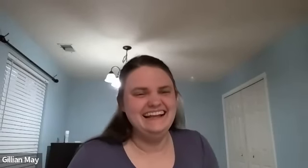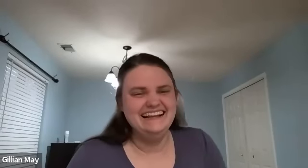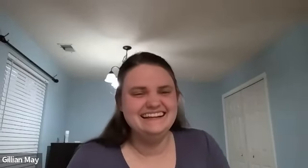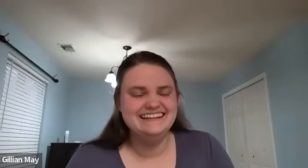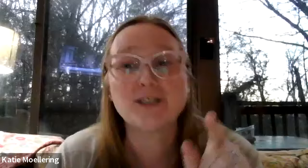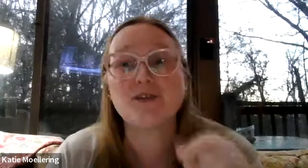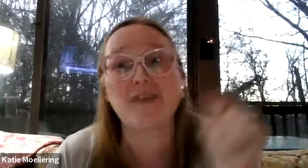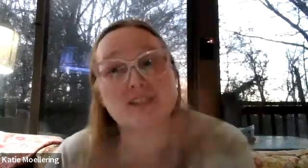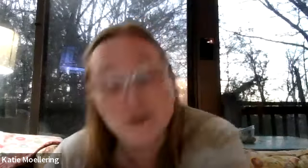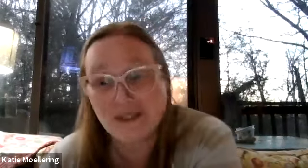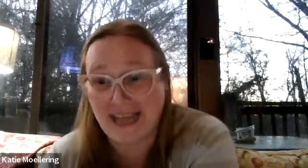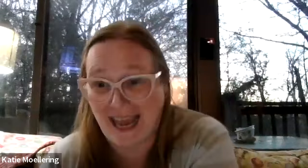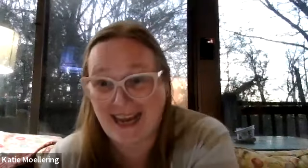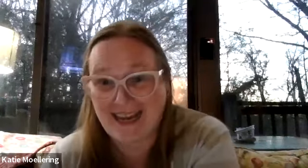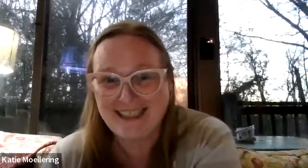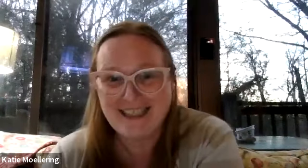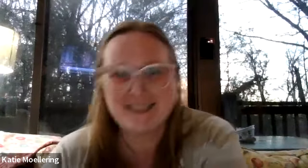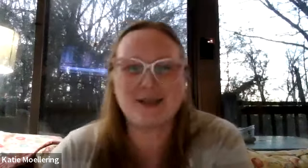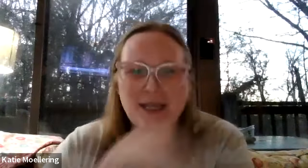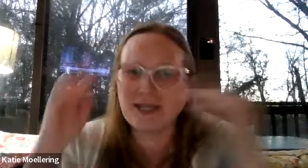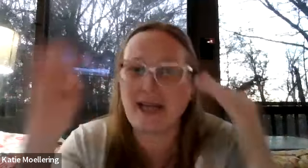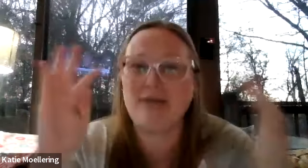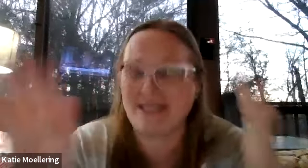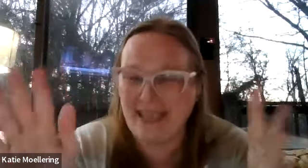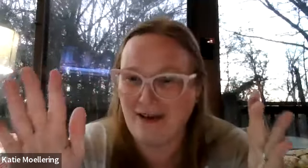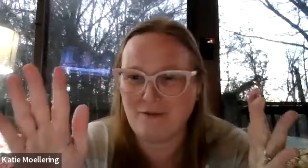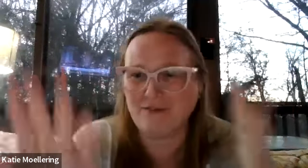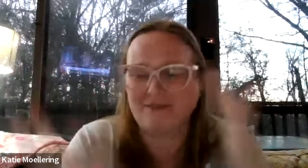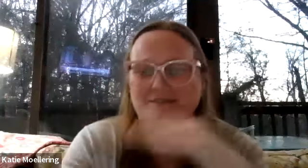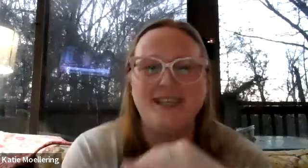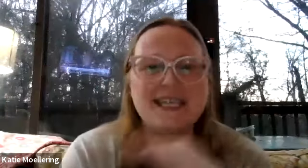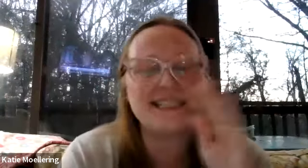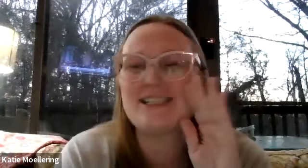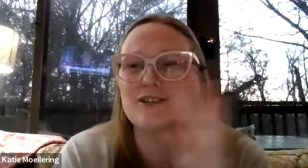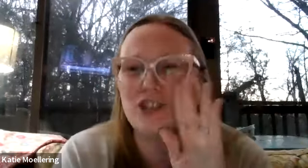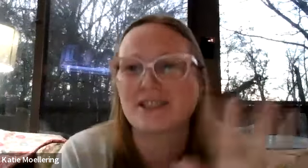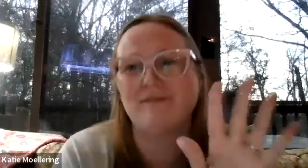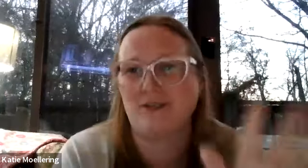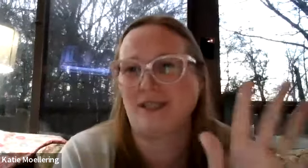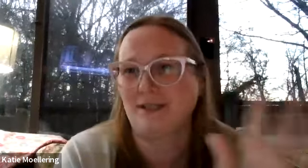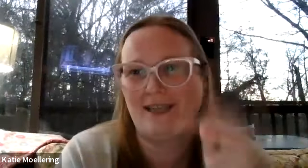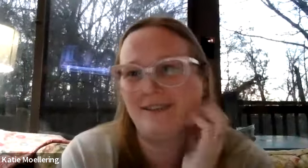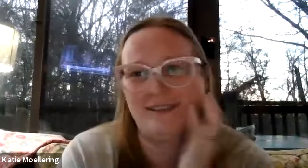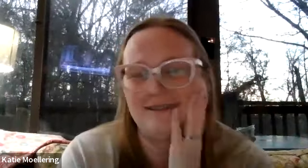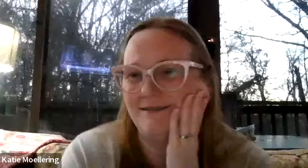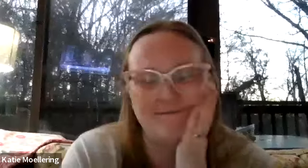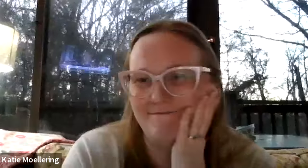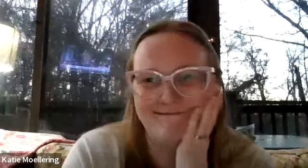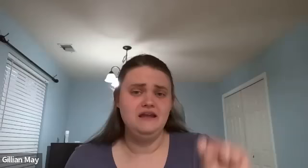first, I thought you were gonna do Fat Tuesday, so I got ahead of myself. Hmm. S and T are ready. just confusing to me. Like, Oh yeah, I